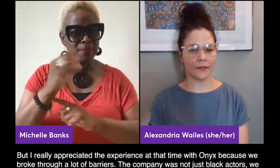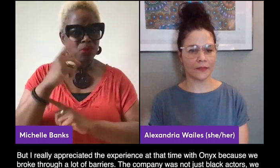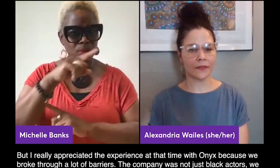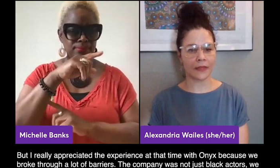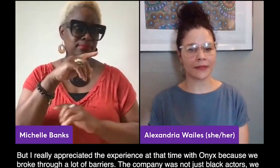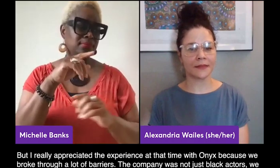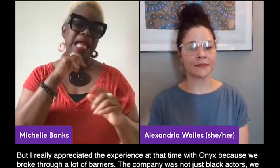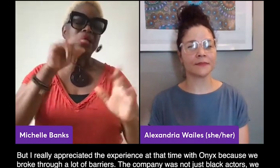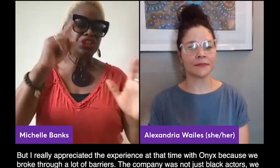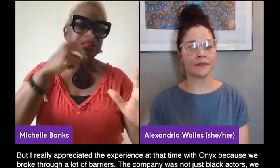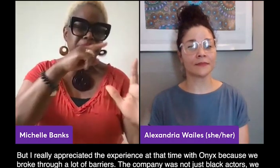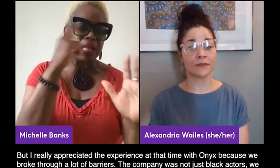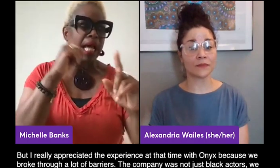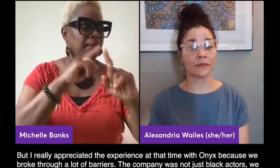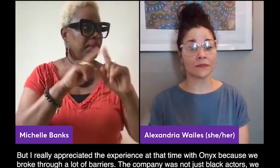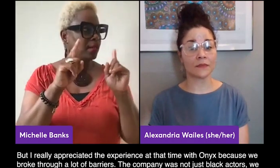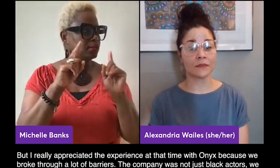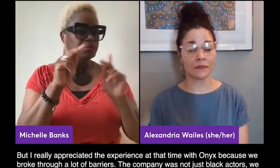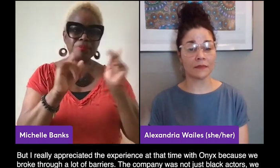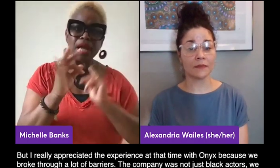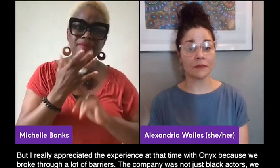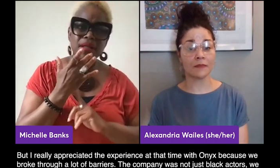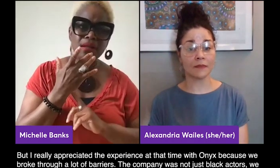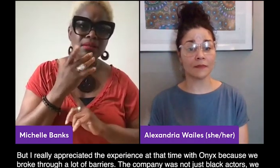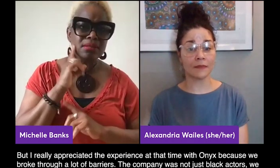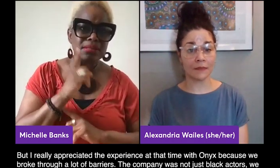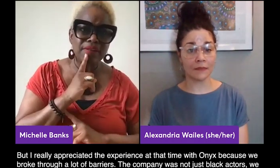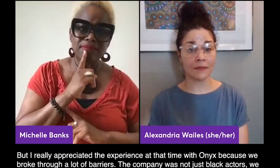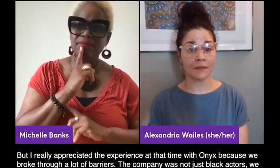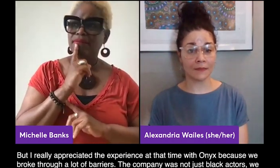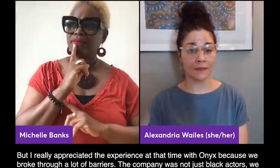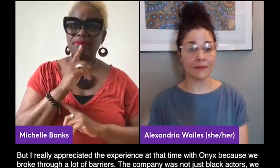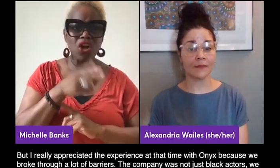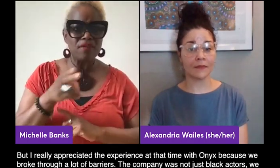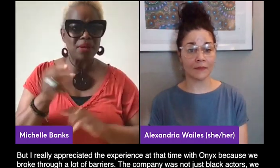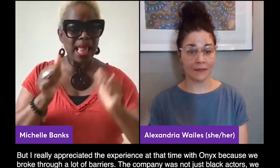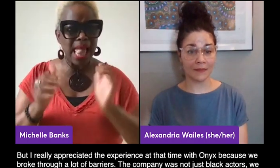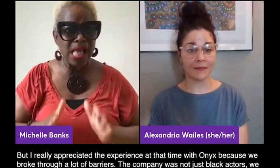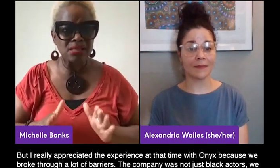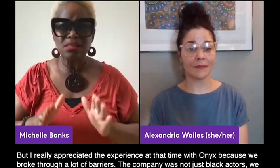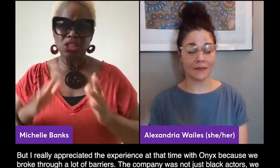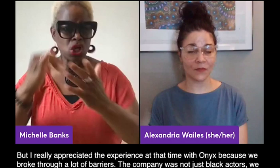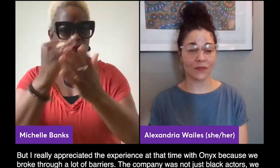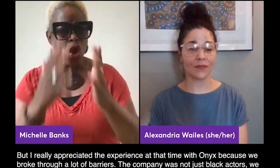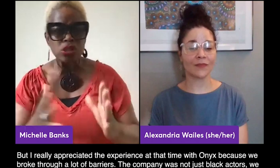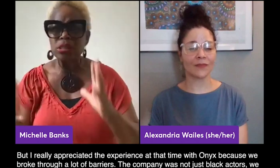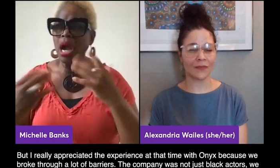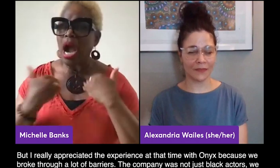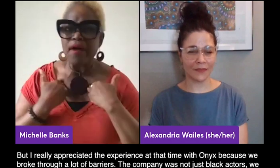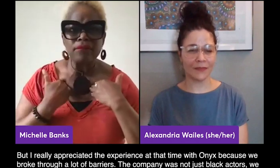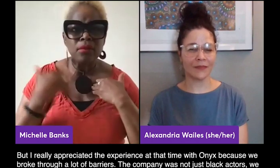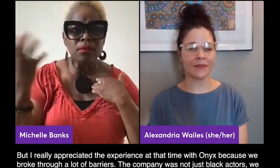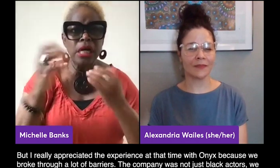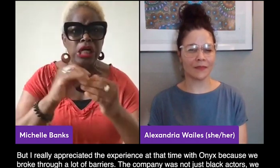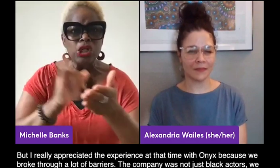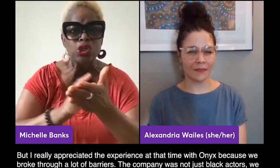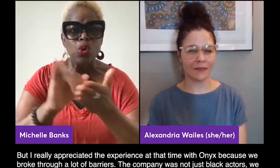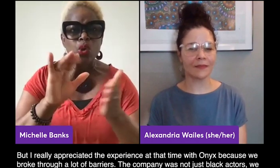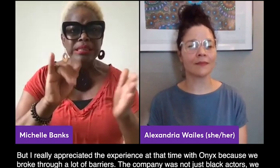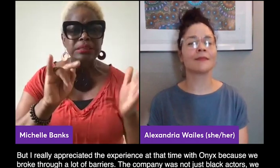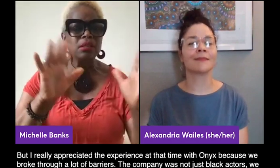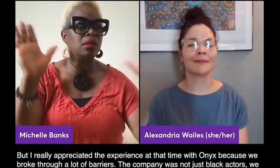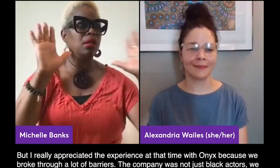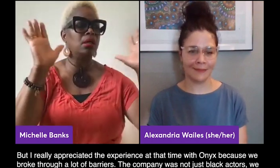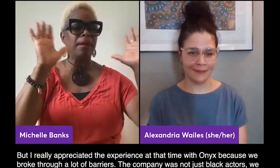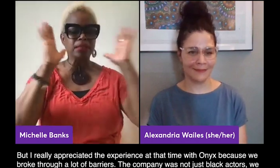The company was not just Black actors. We had actors of color who are deaf and hard